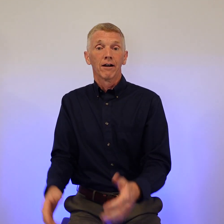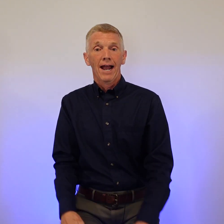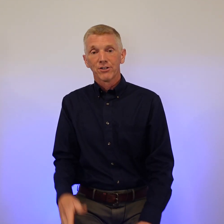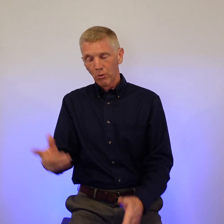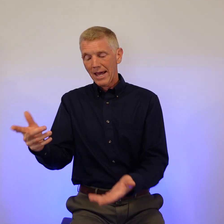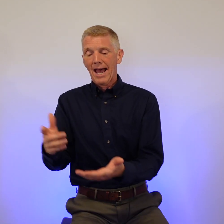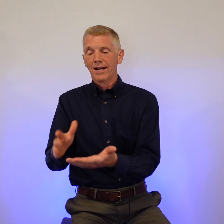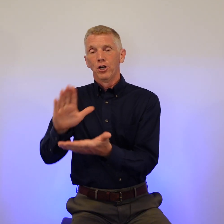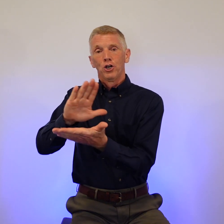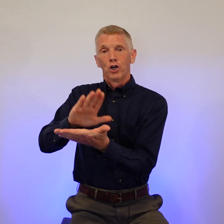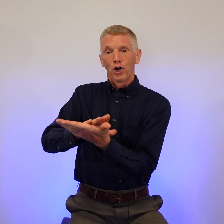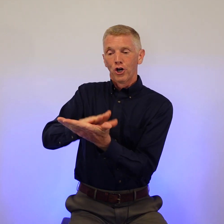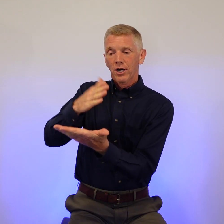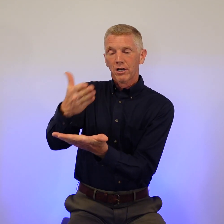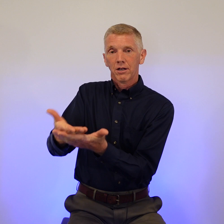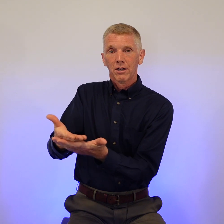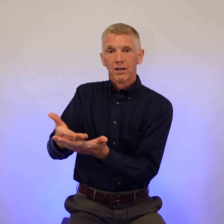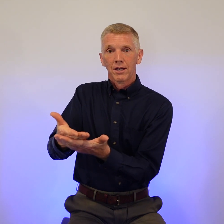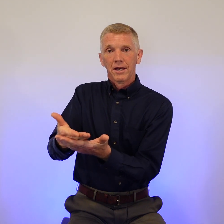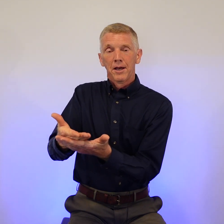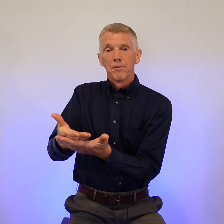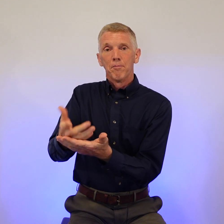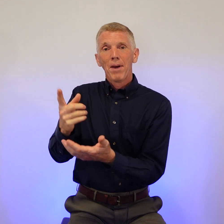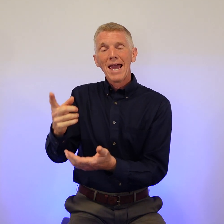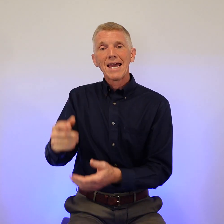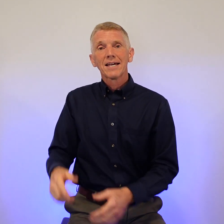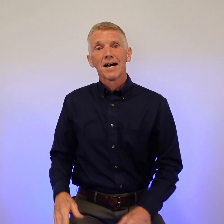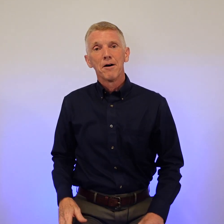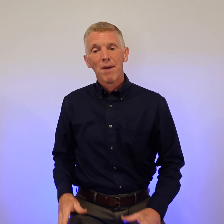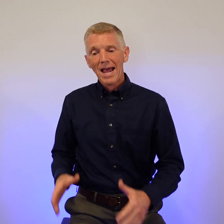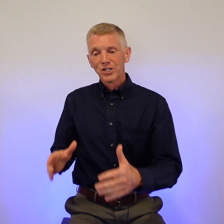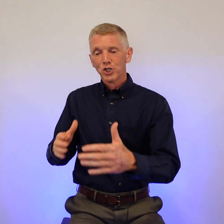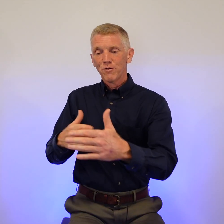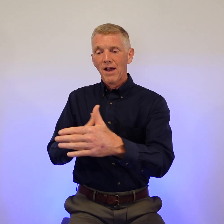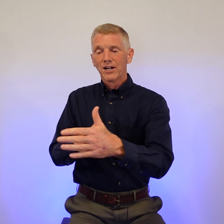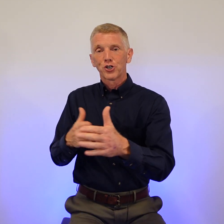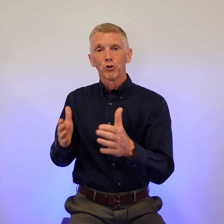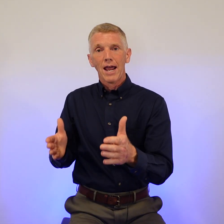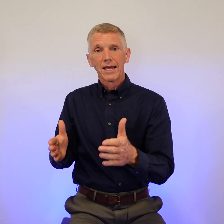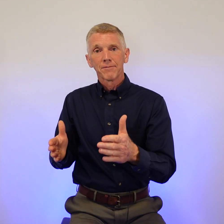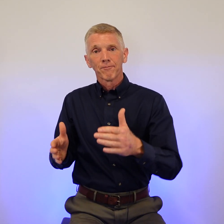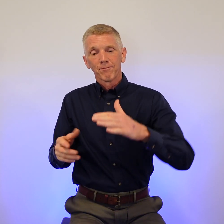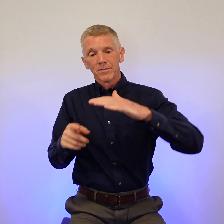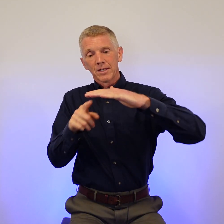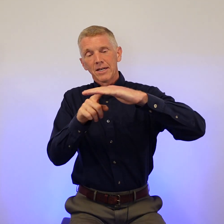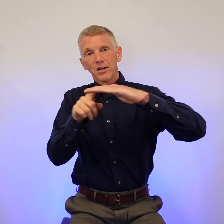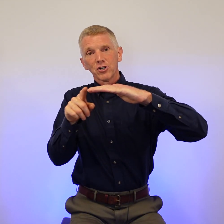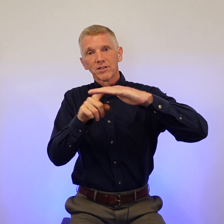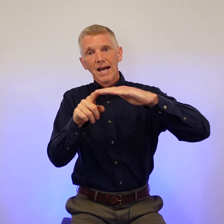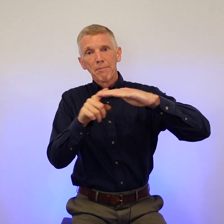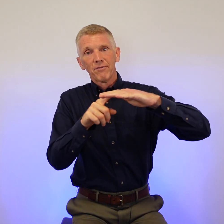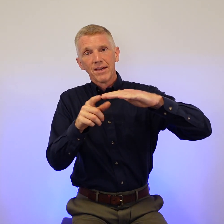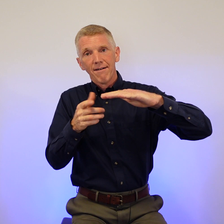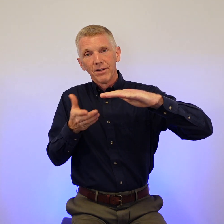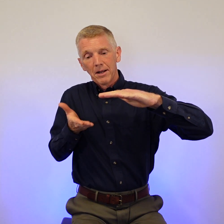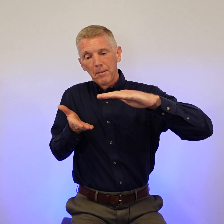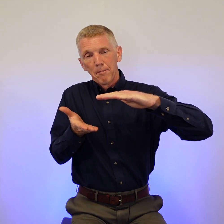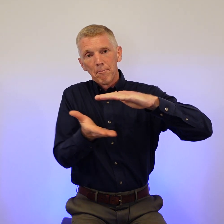right, so we had cook, bake, imagine you've got a tray. Here's the top of the oven,